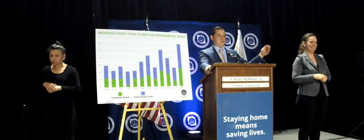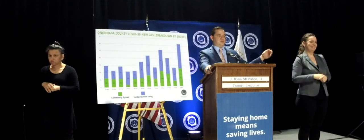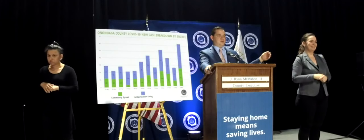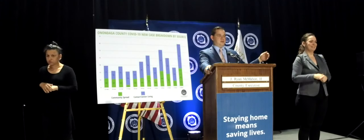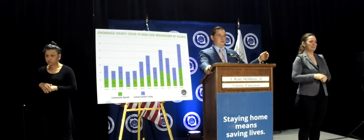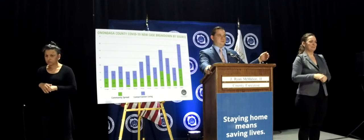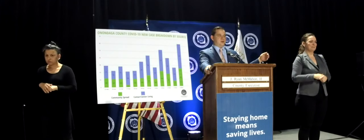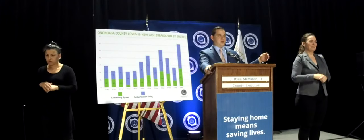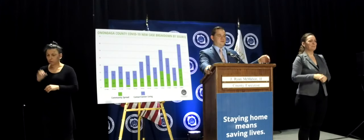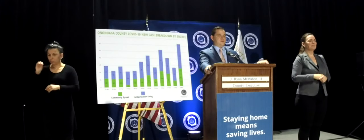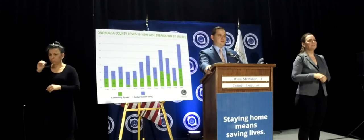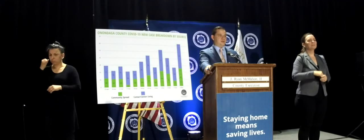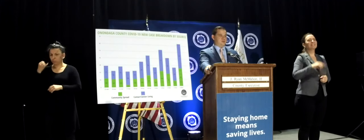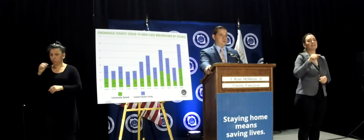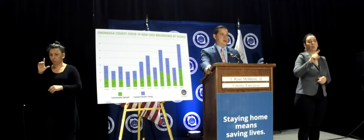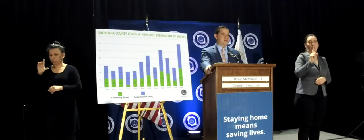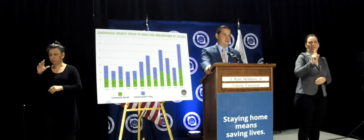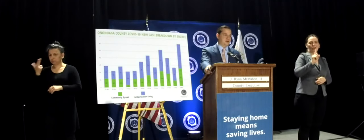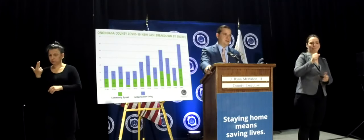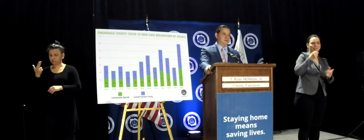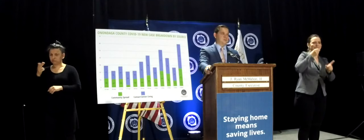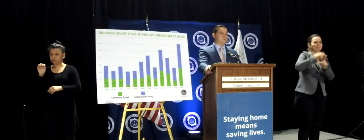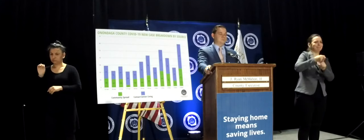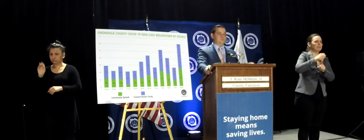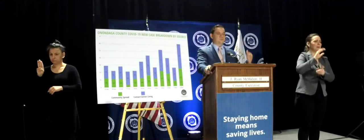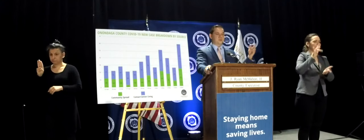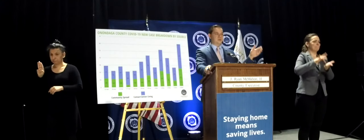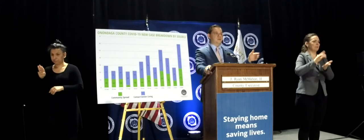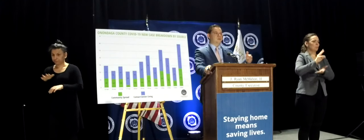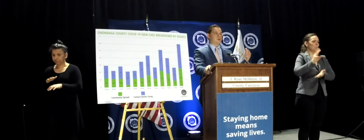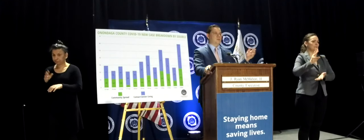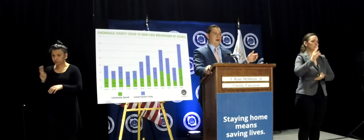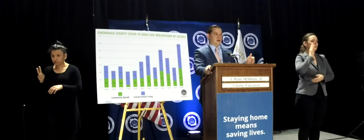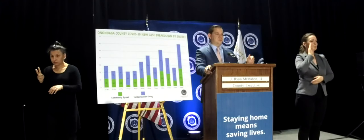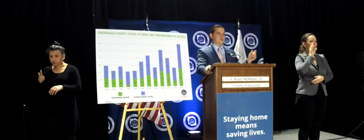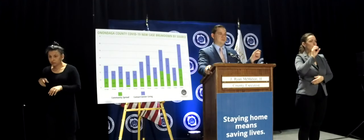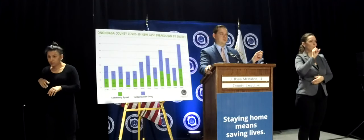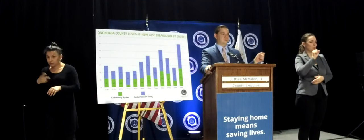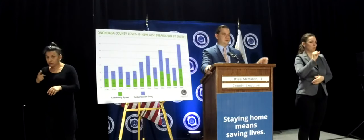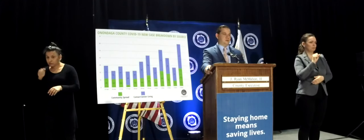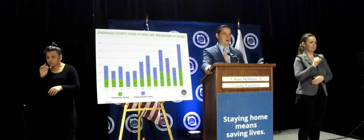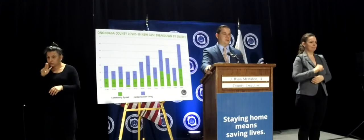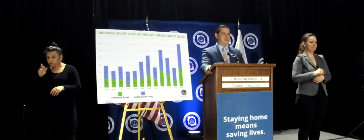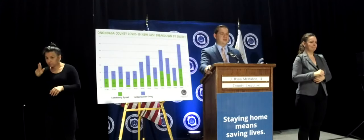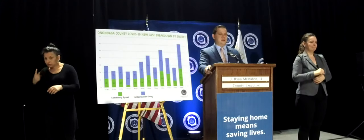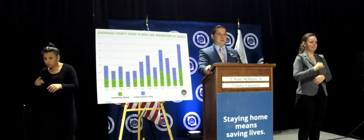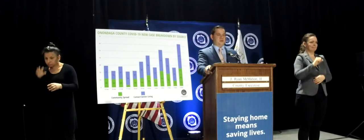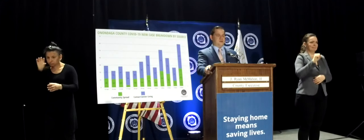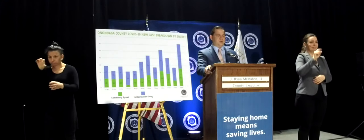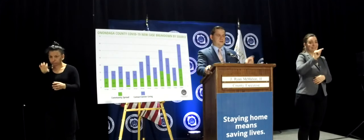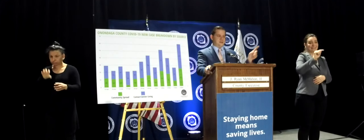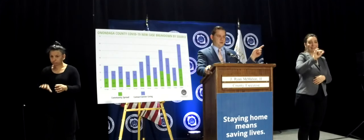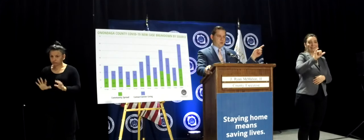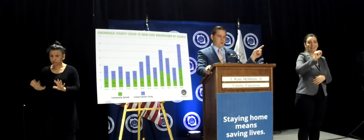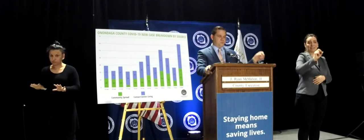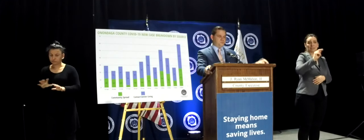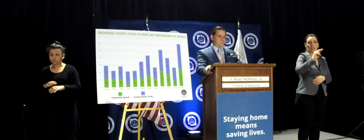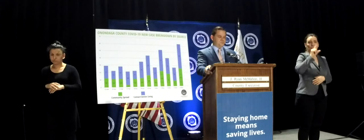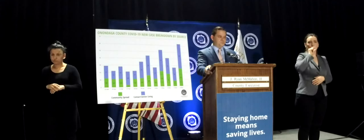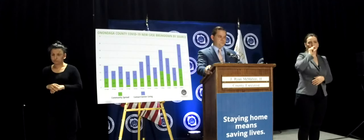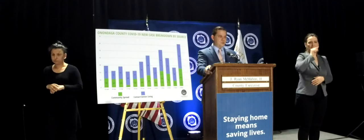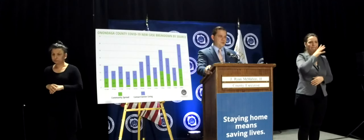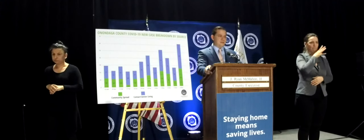with some of the facilities with Tyson and others, little backups, little slowdowns. I believe the president